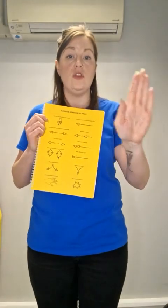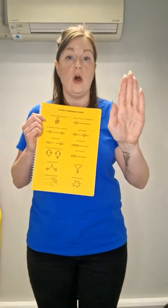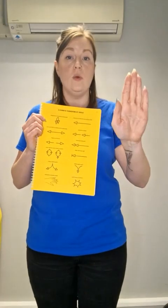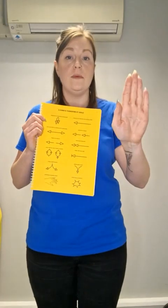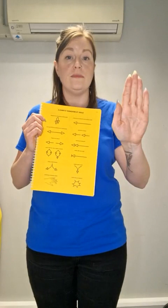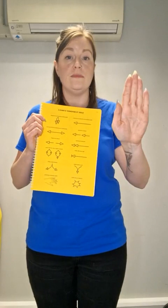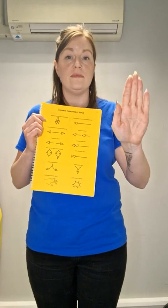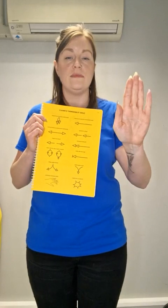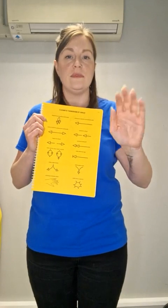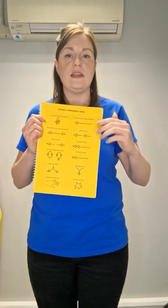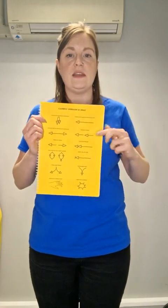no.